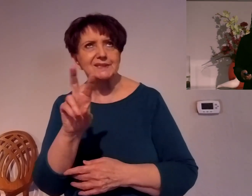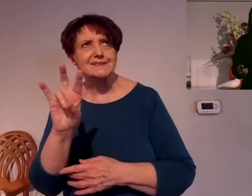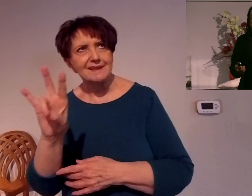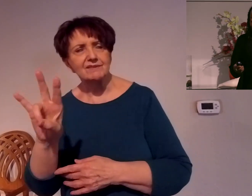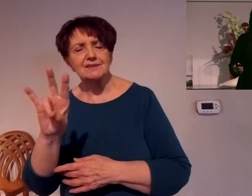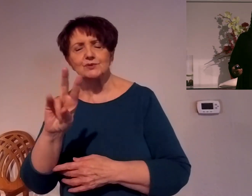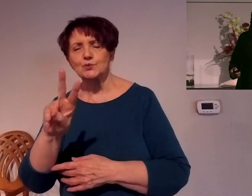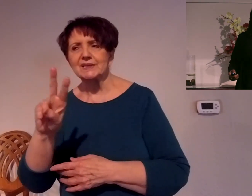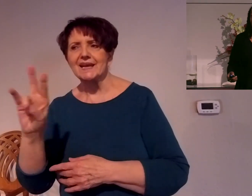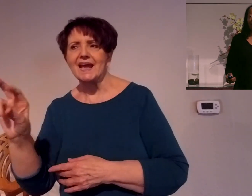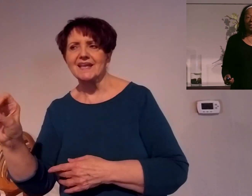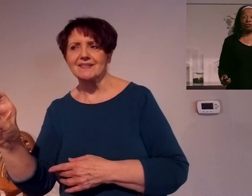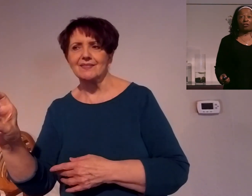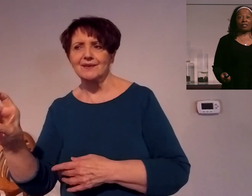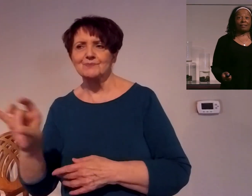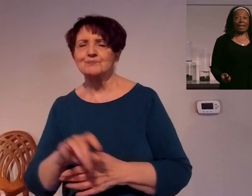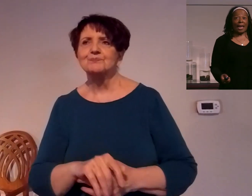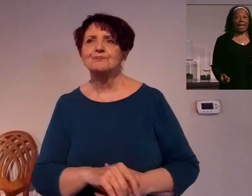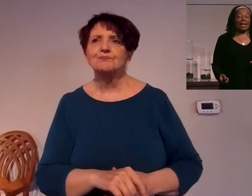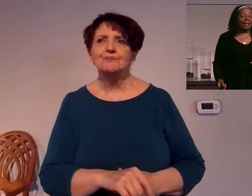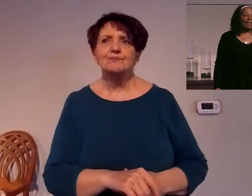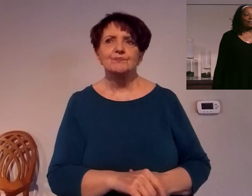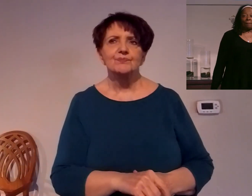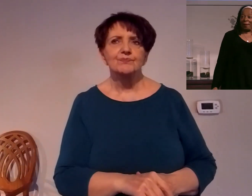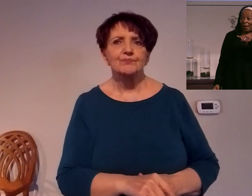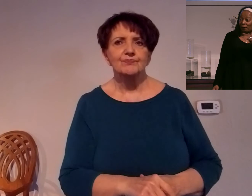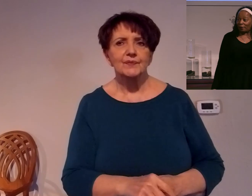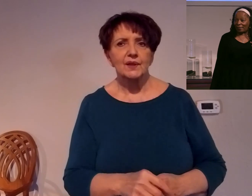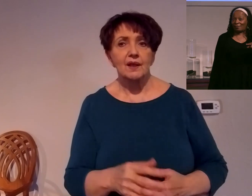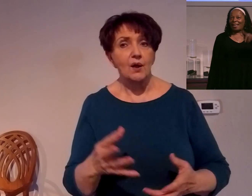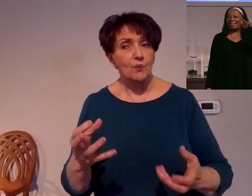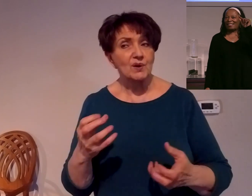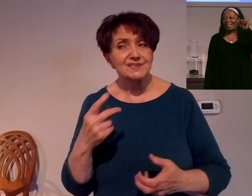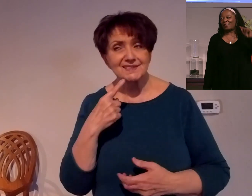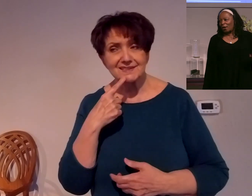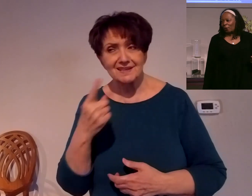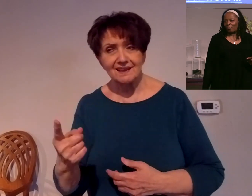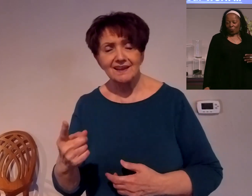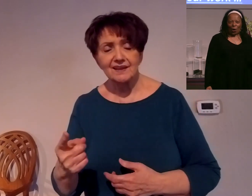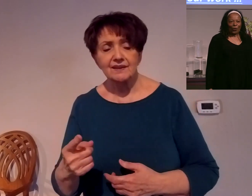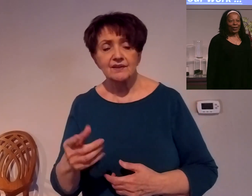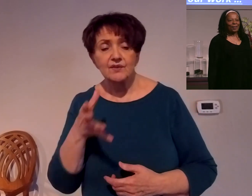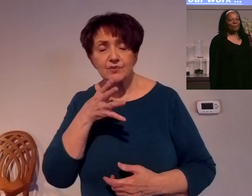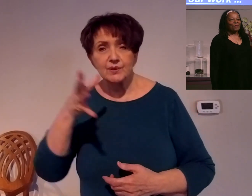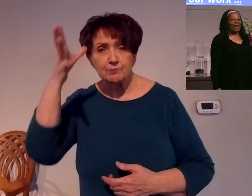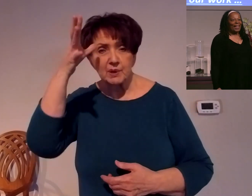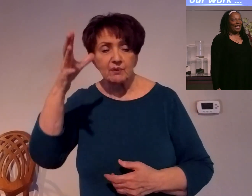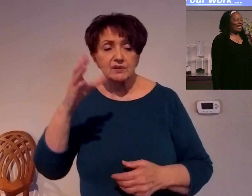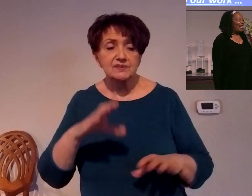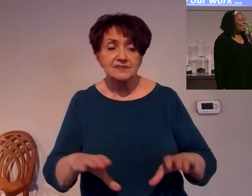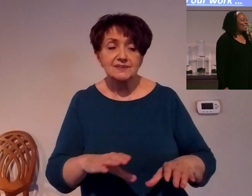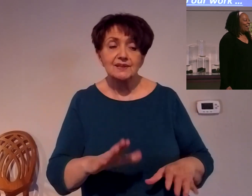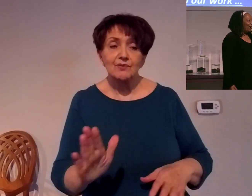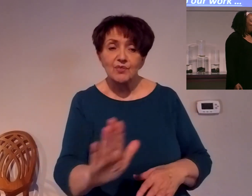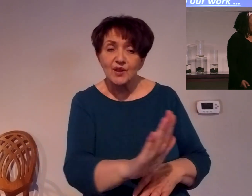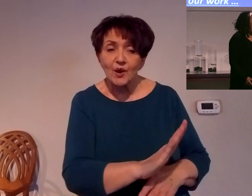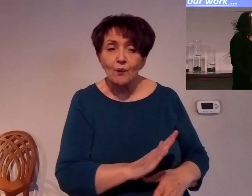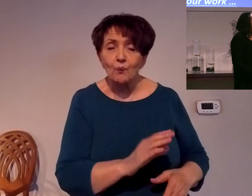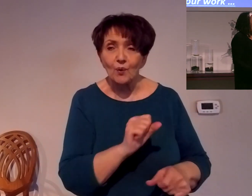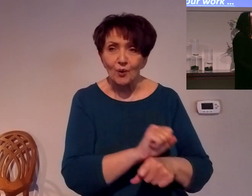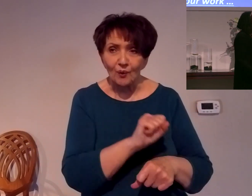28th. Now, I would venture to say that the parents did their work